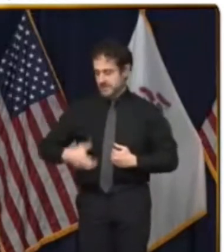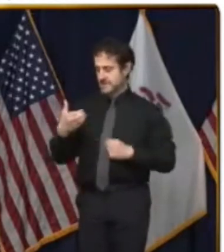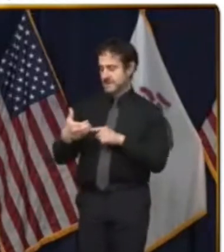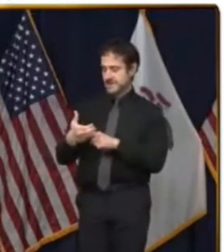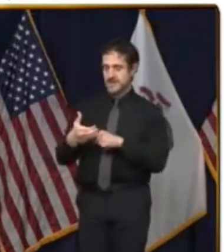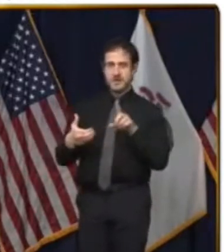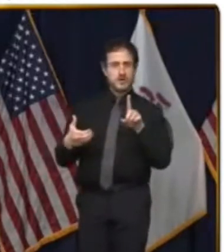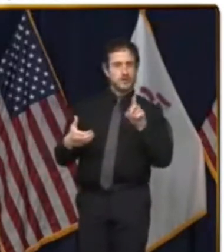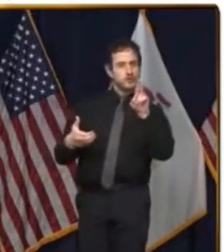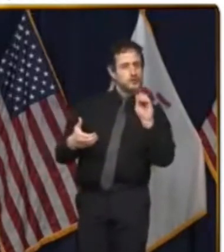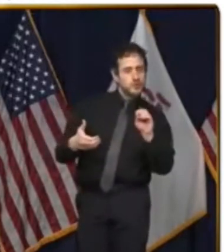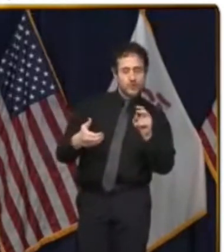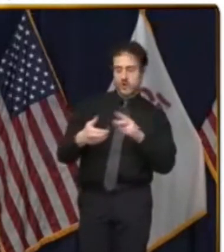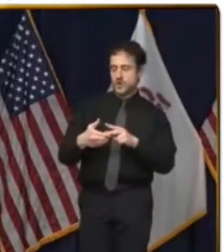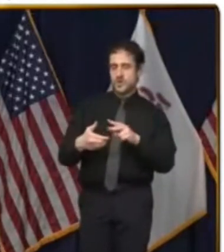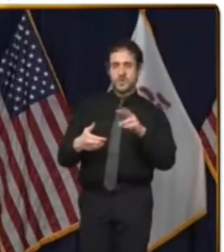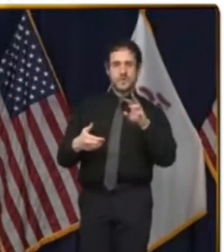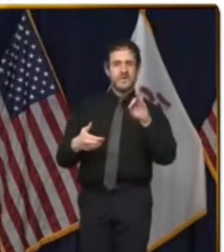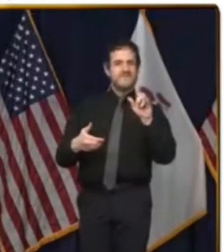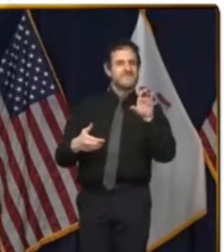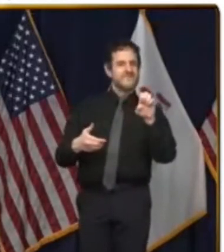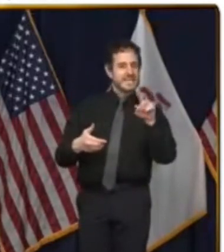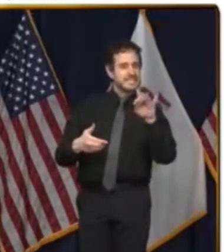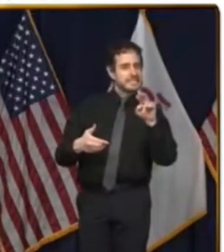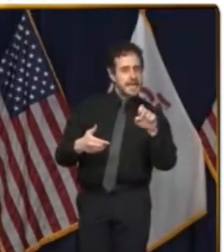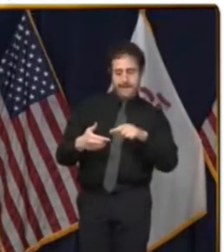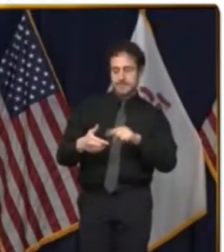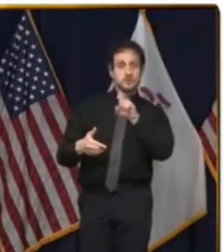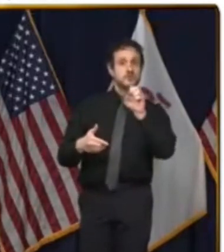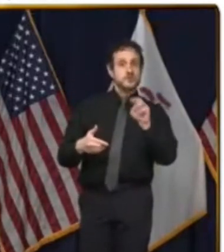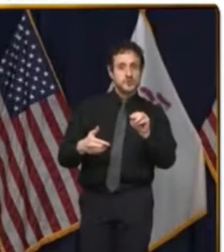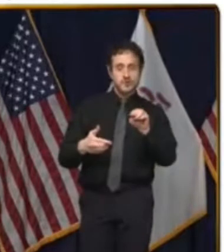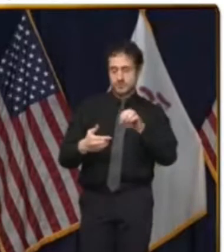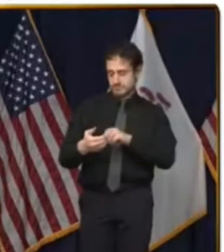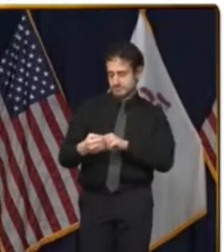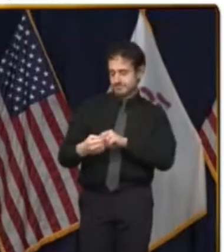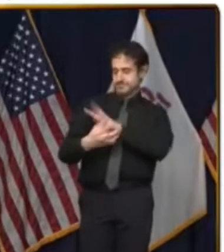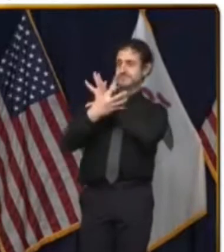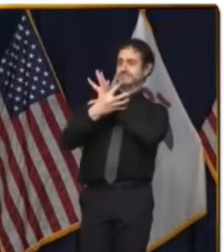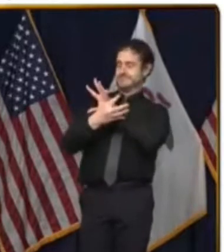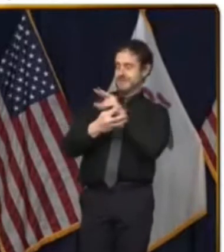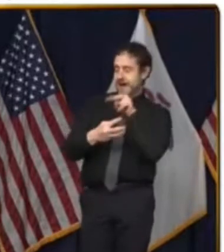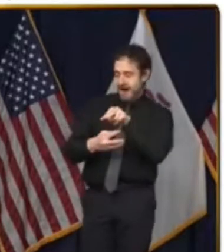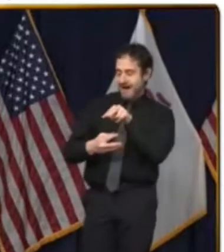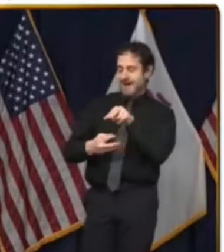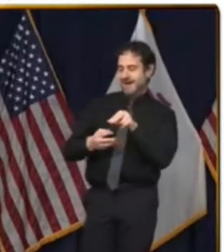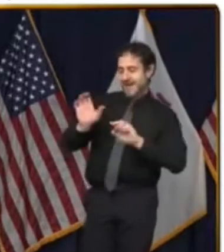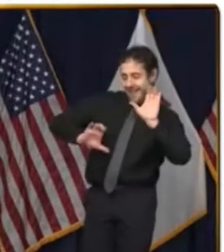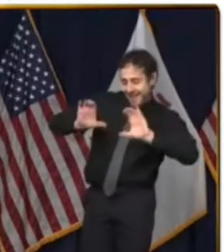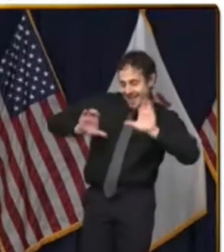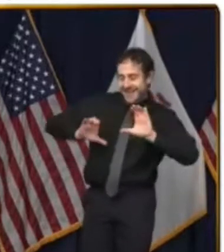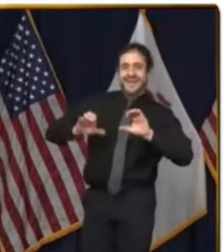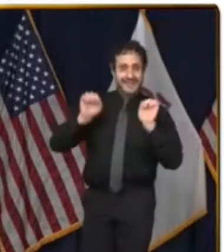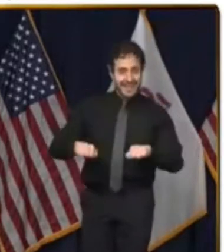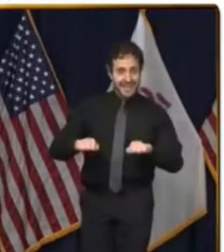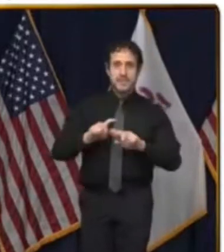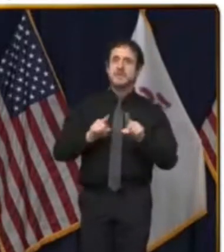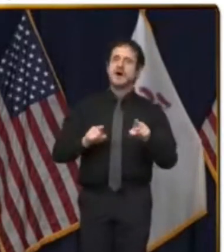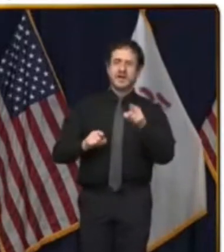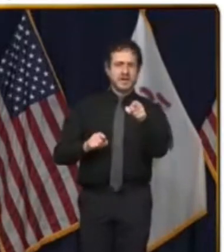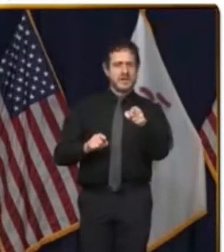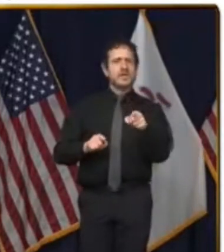FaceTime or Zoom to have that one-on-one connection, but you want to be able to